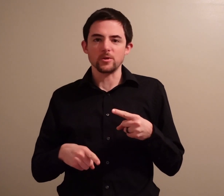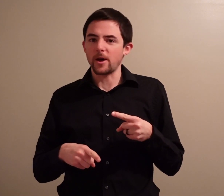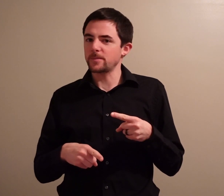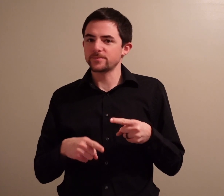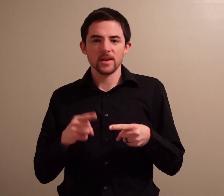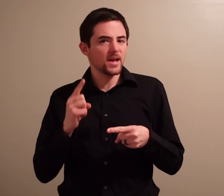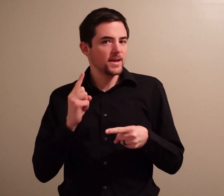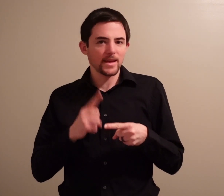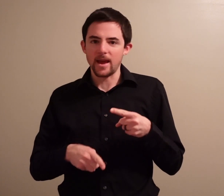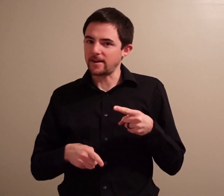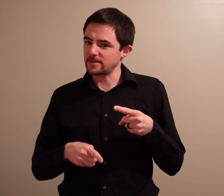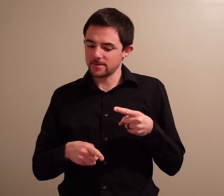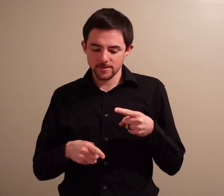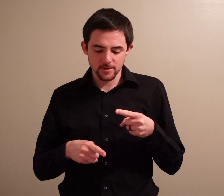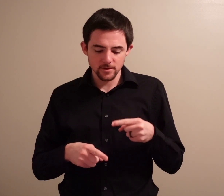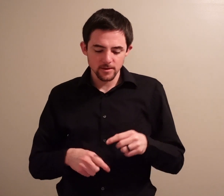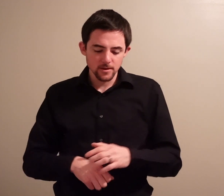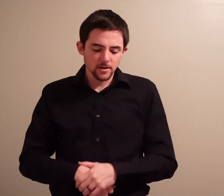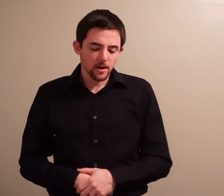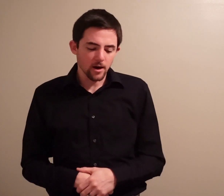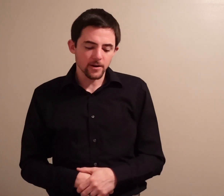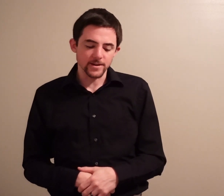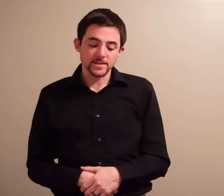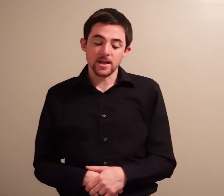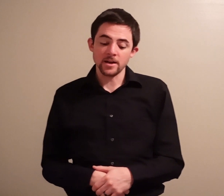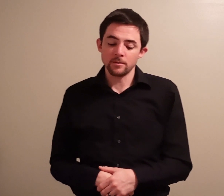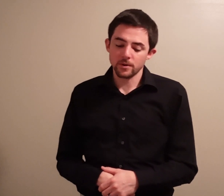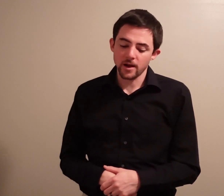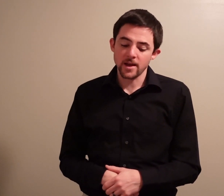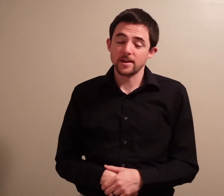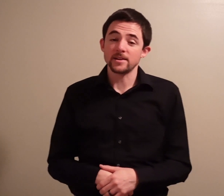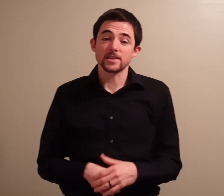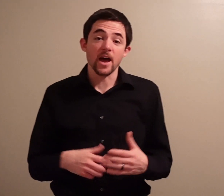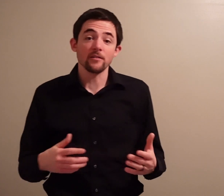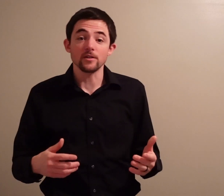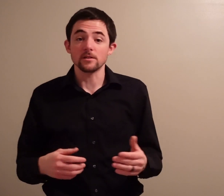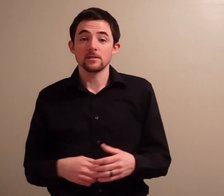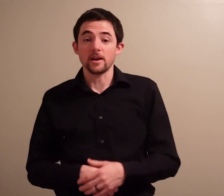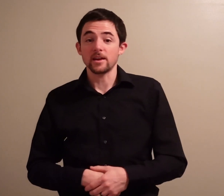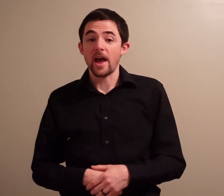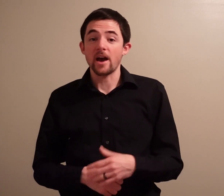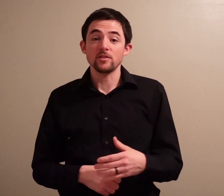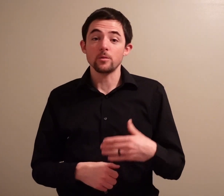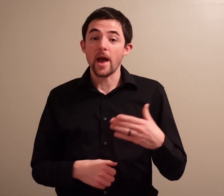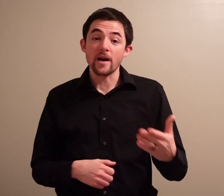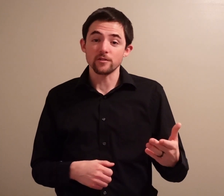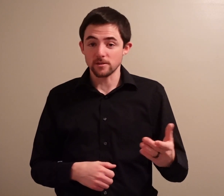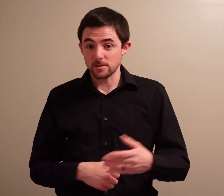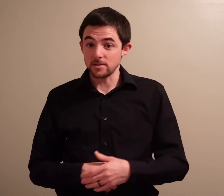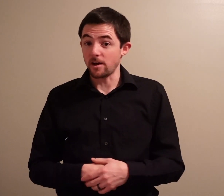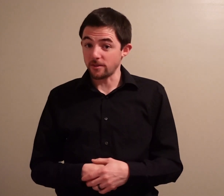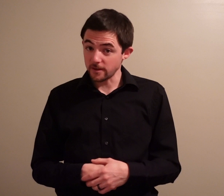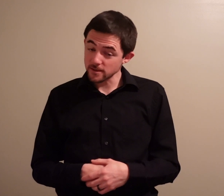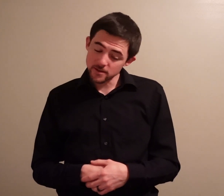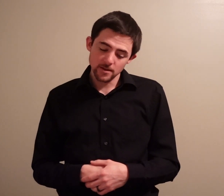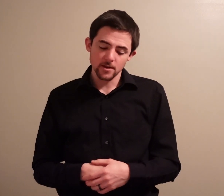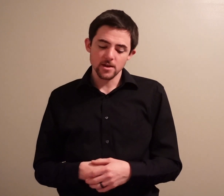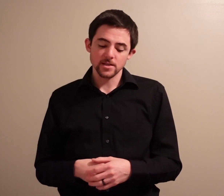that. Can't. All right, sign number 8 is ever, like have you ever done this? To